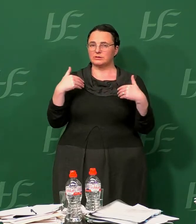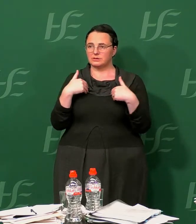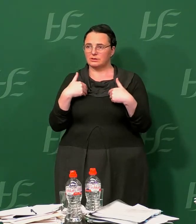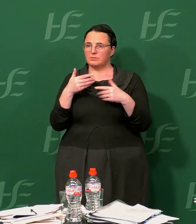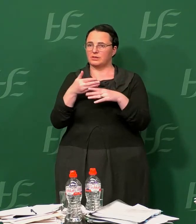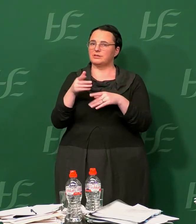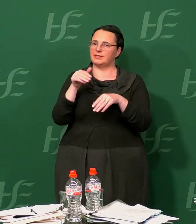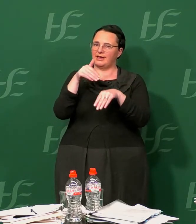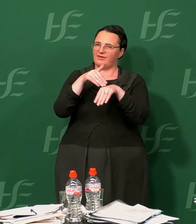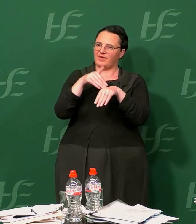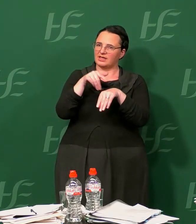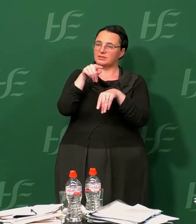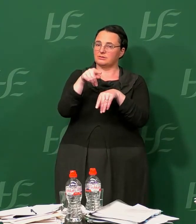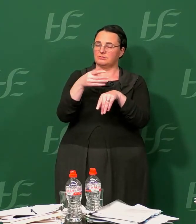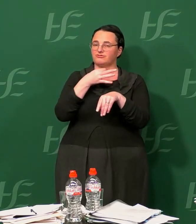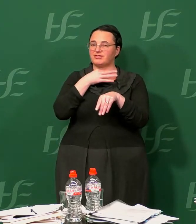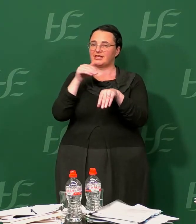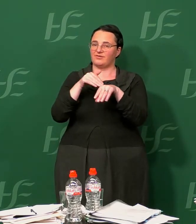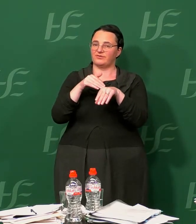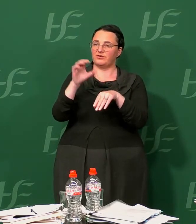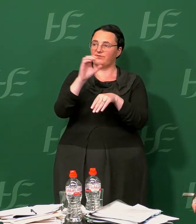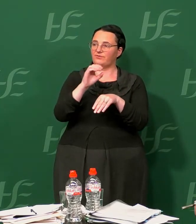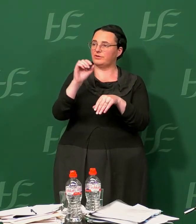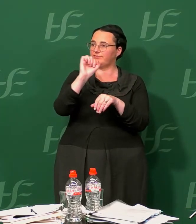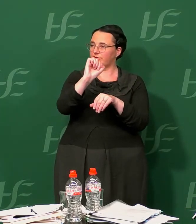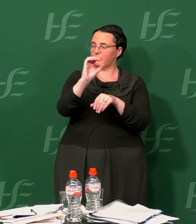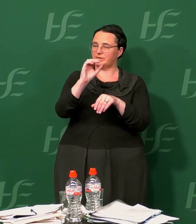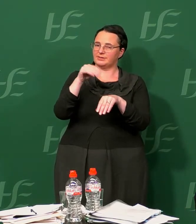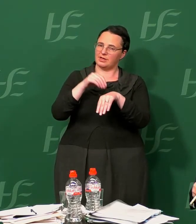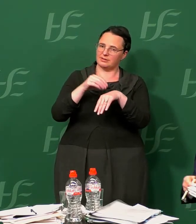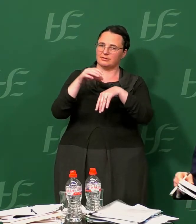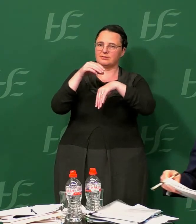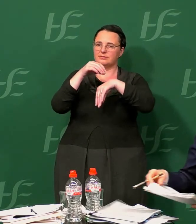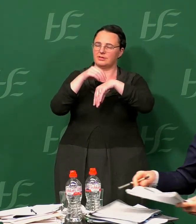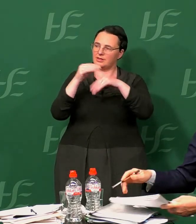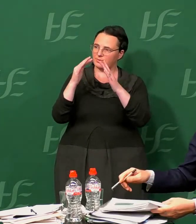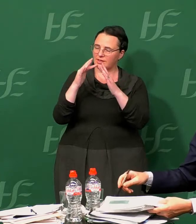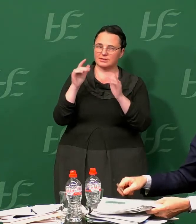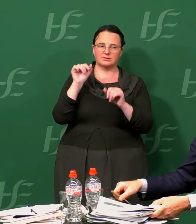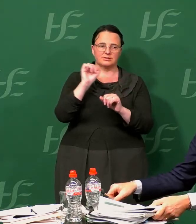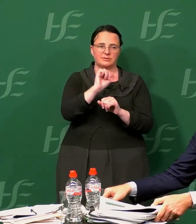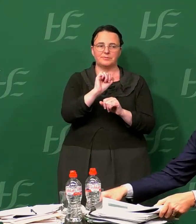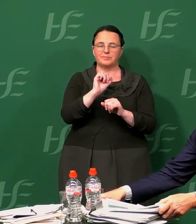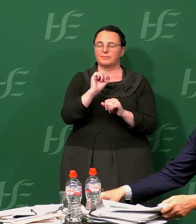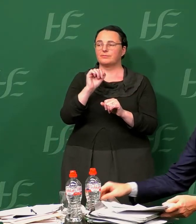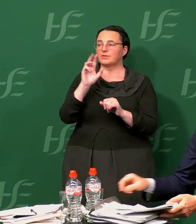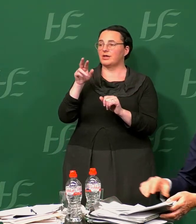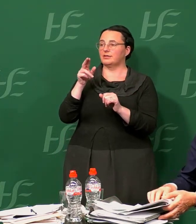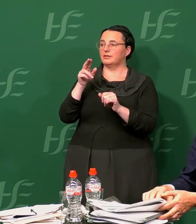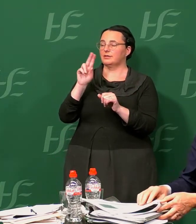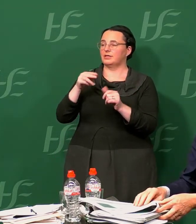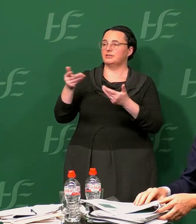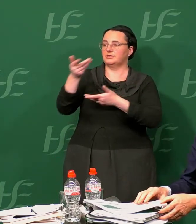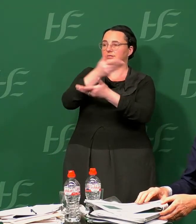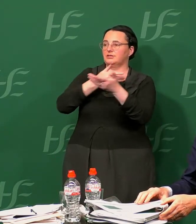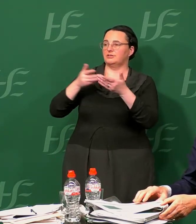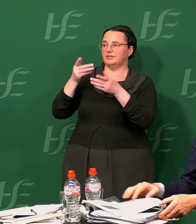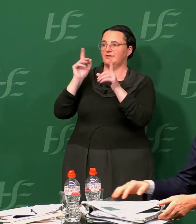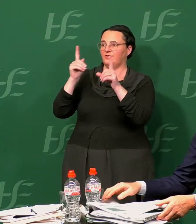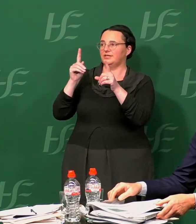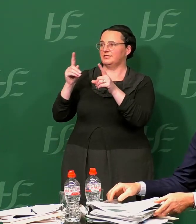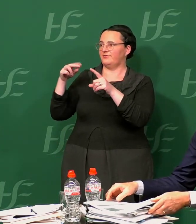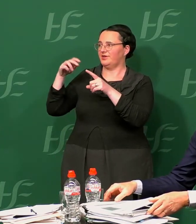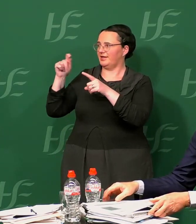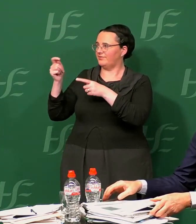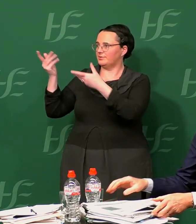potential impact on hospitals if Omicron does take off? Well, as you say, I can't discuss what the advice from NEFIT goes to government, and the government